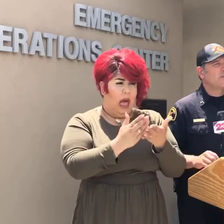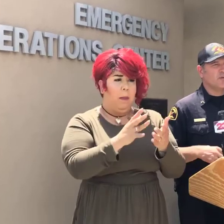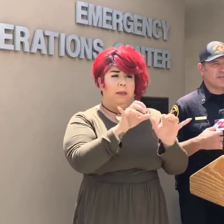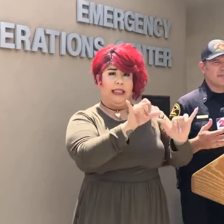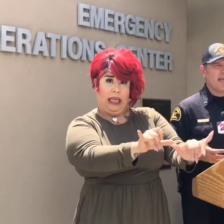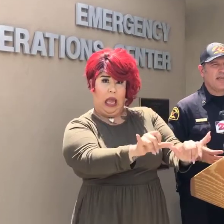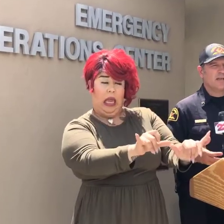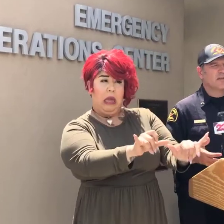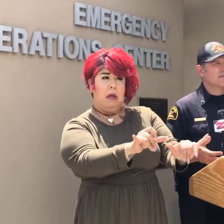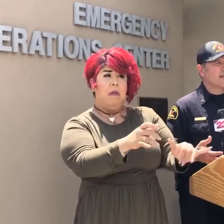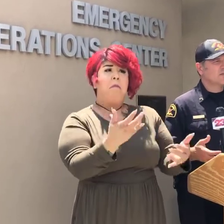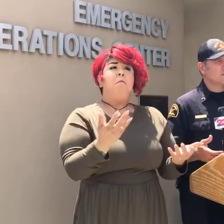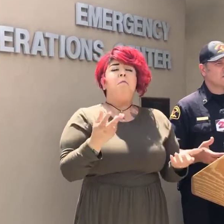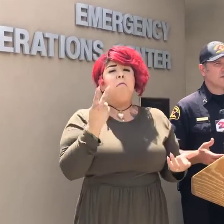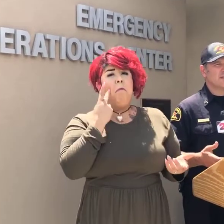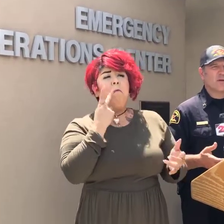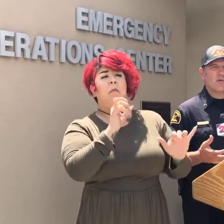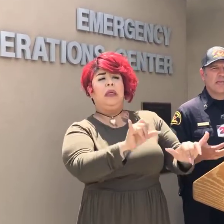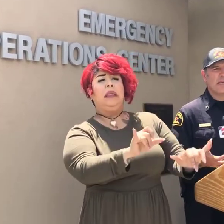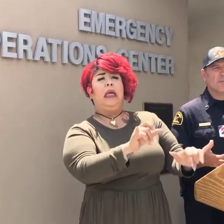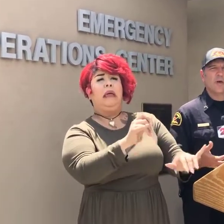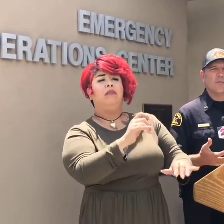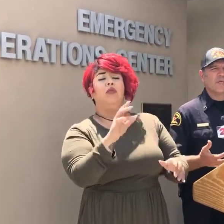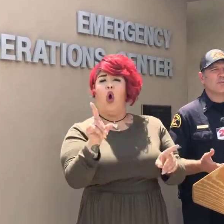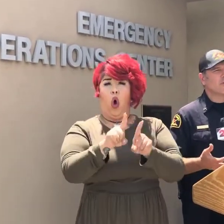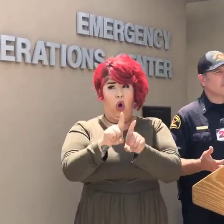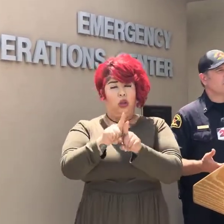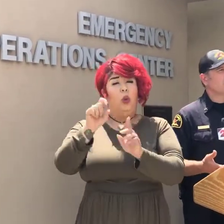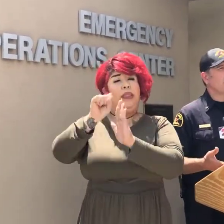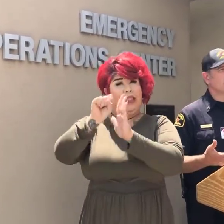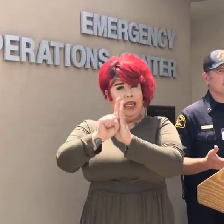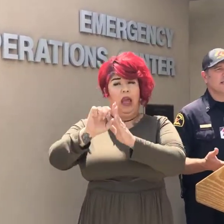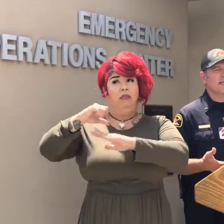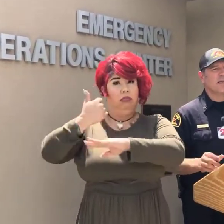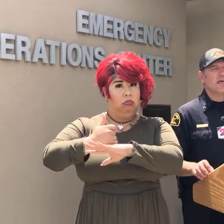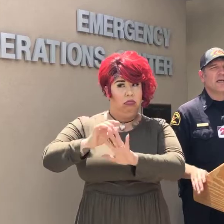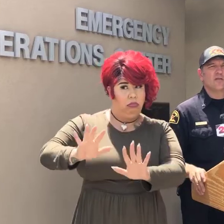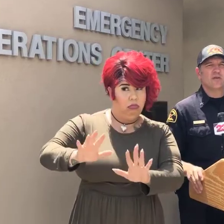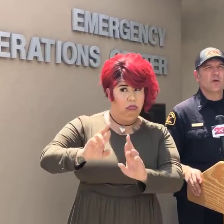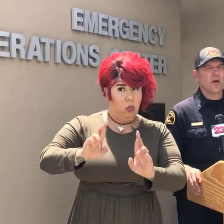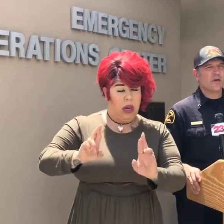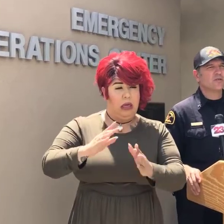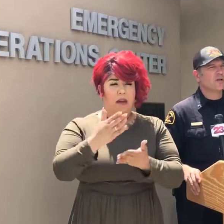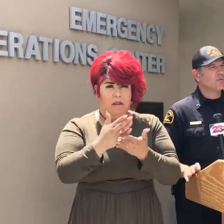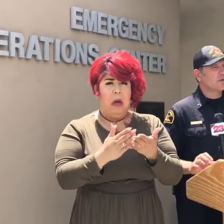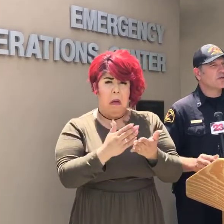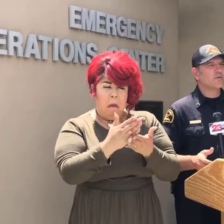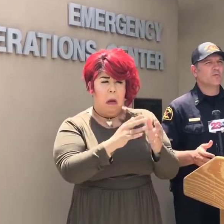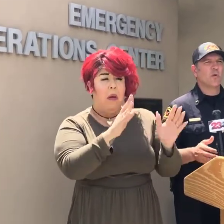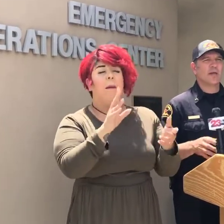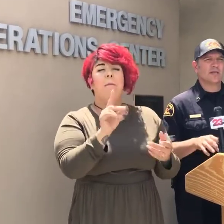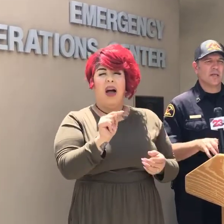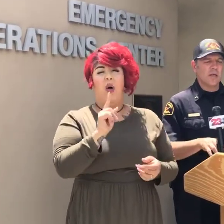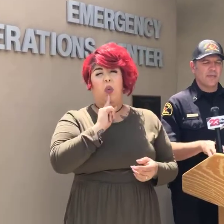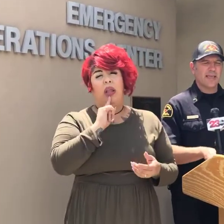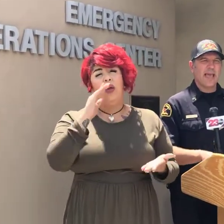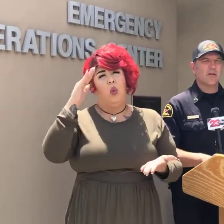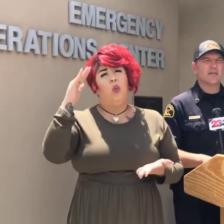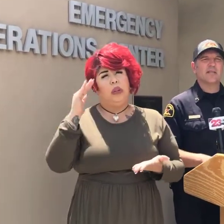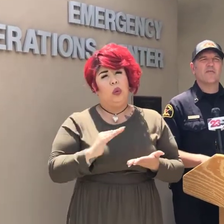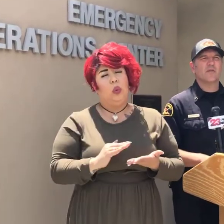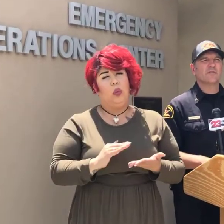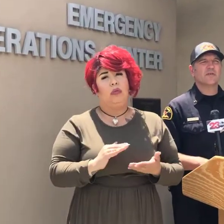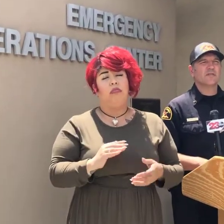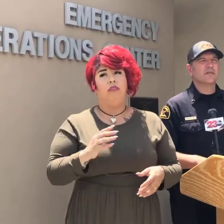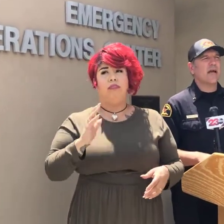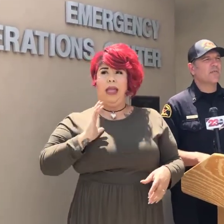standby through the state. The state has assured us they will keep people here as needed, and so we are starting to reduce what is the